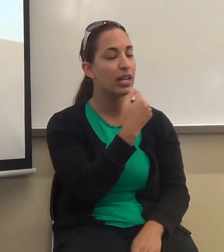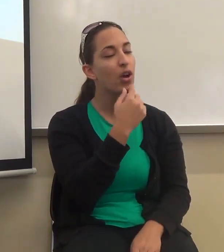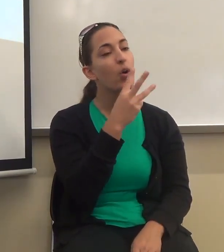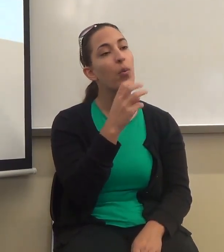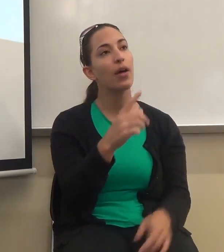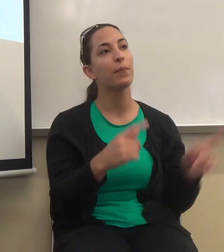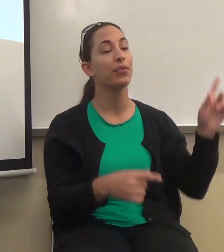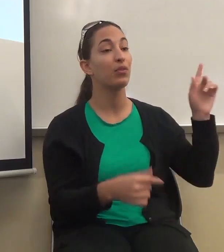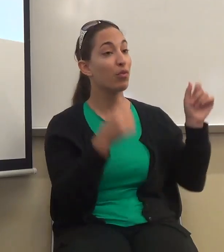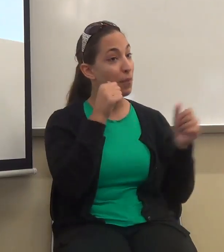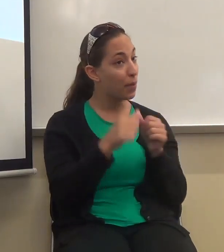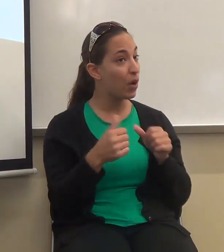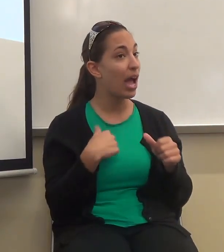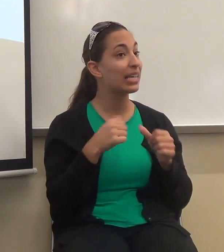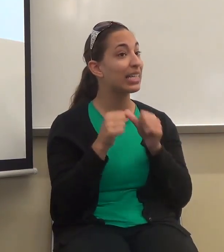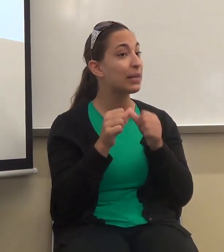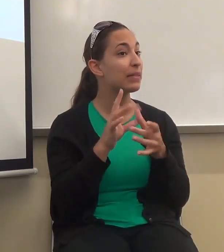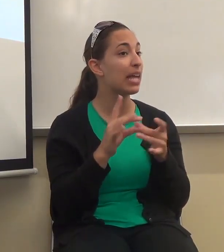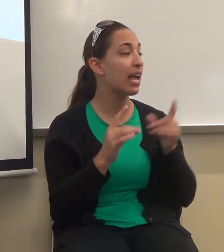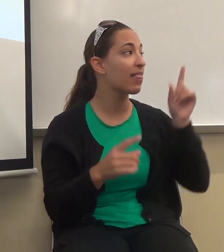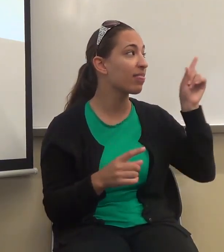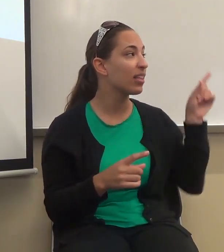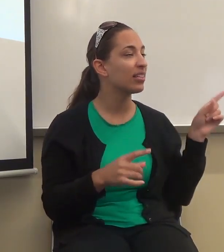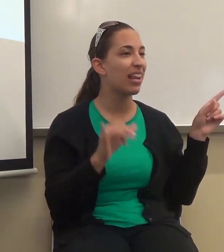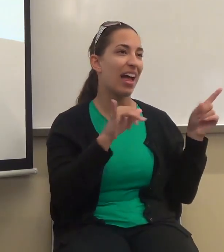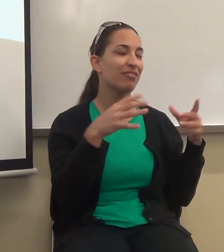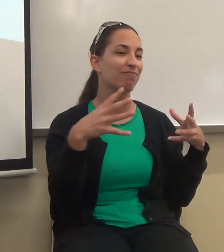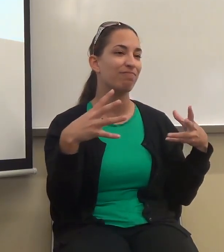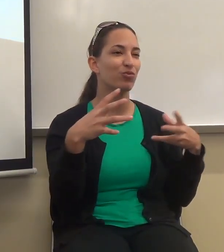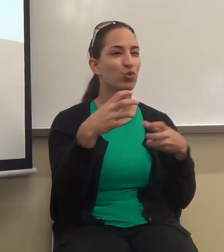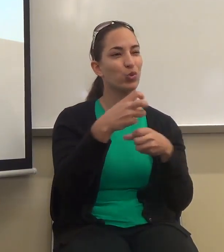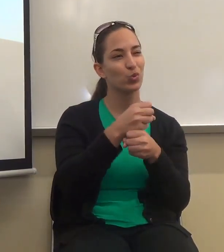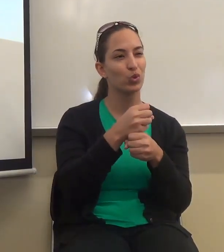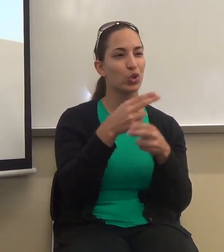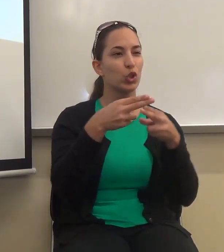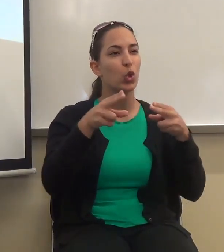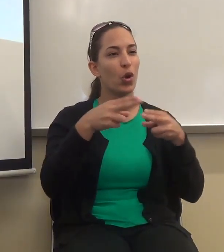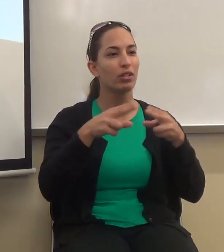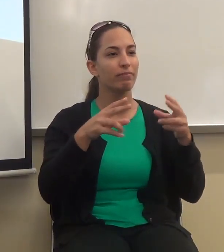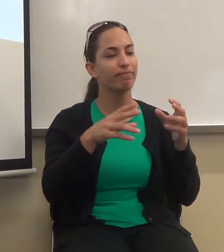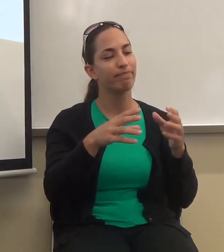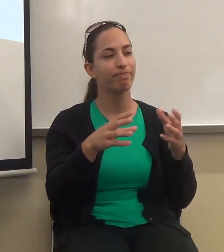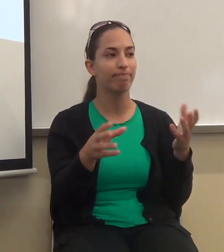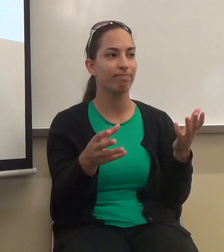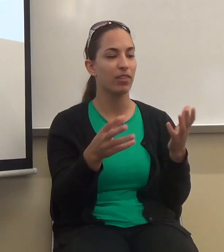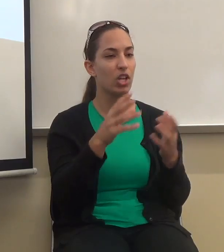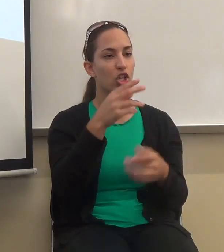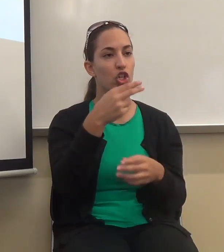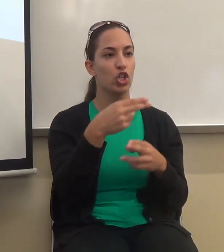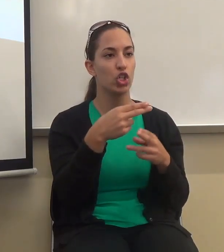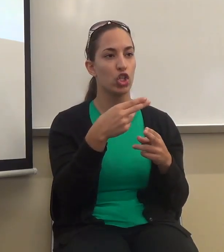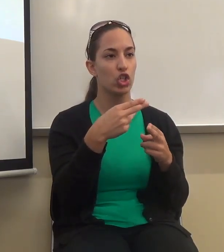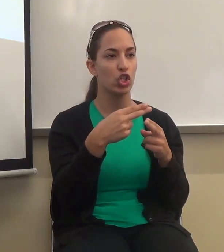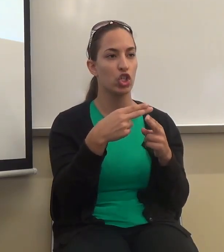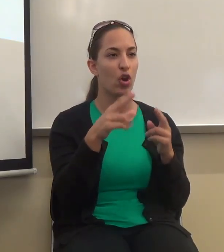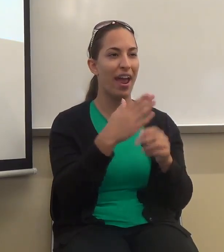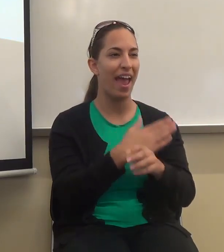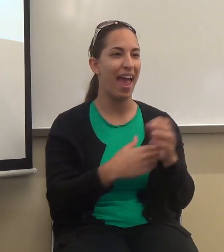keep saying, this is a shorthand version of it. It's shorthand in a couple of ways. I've got